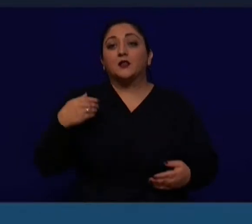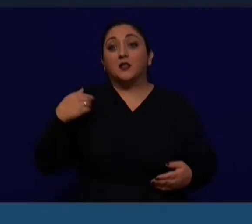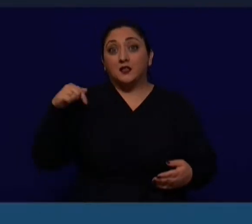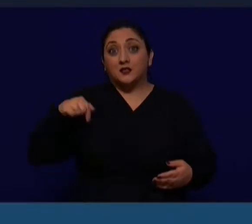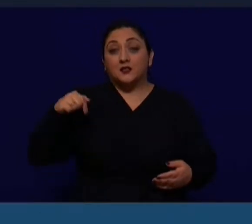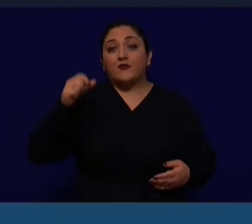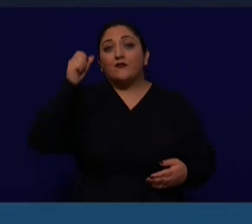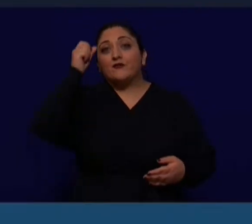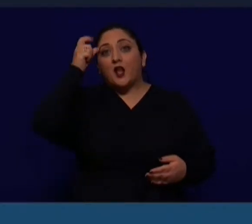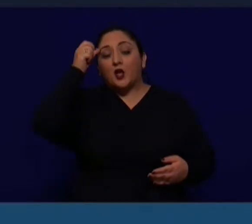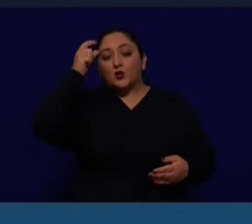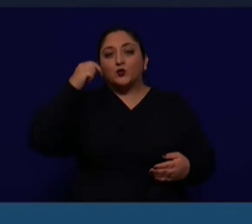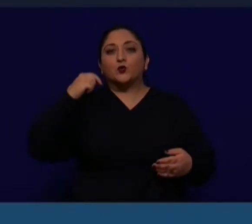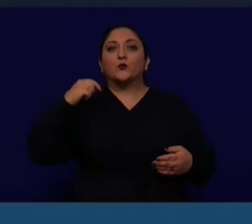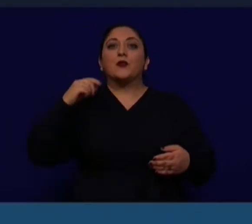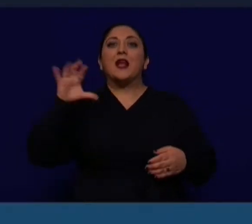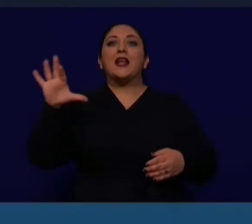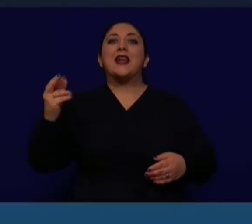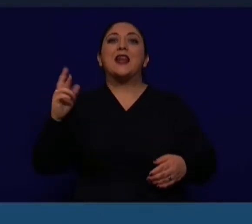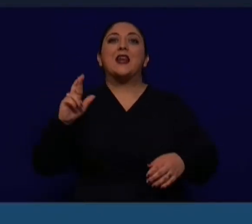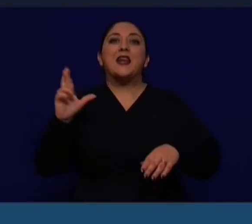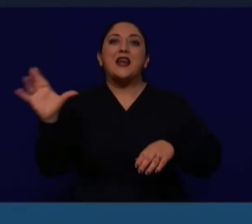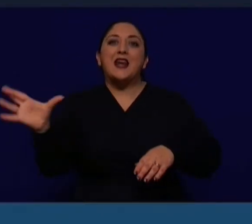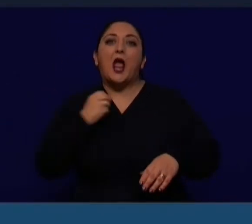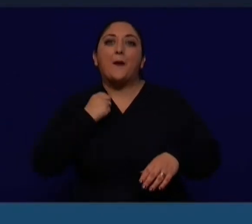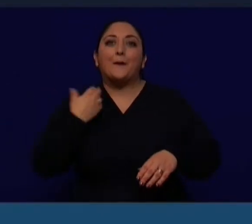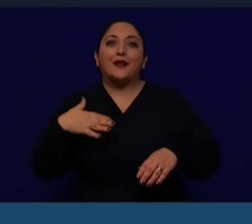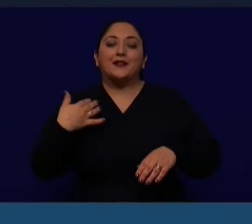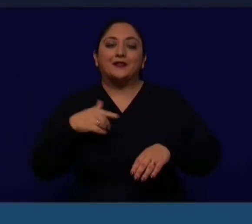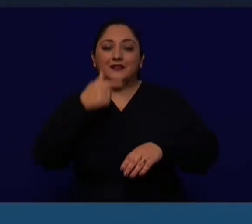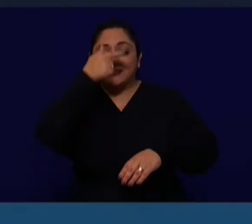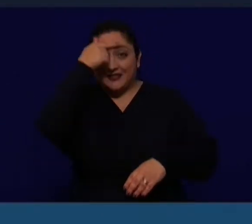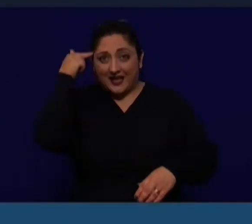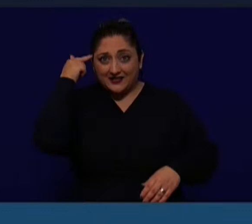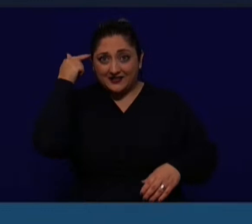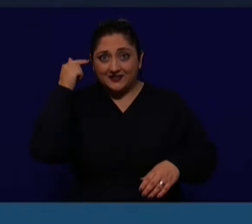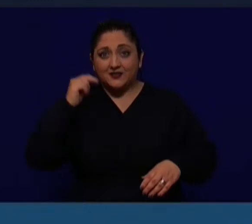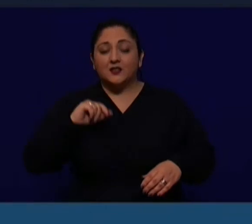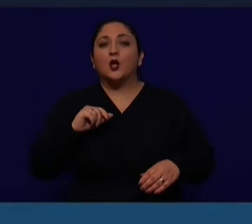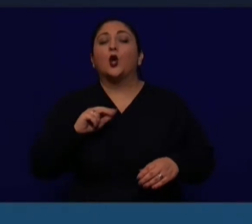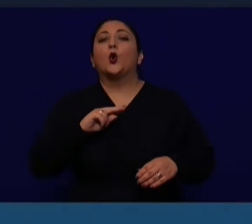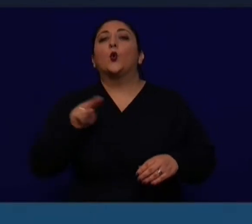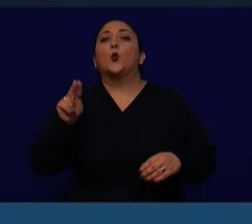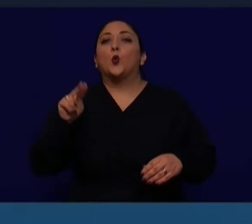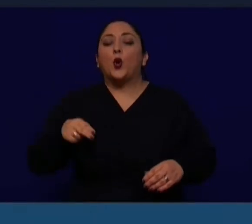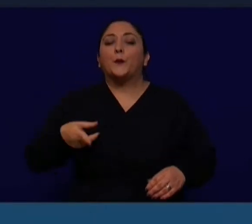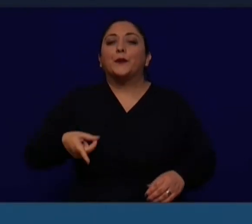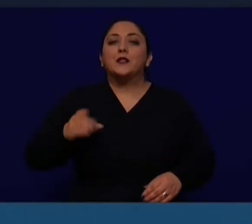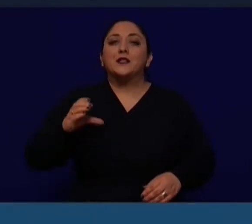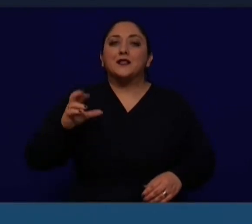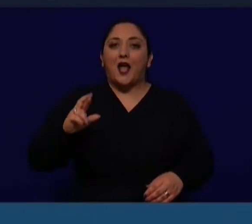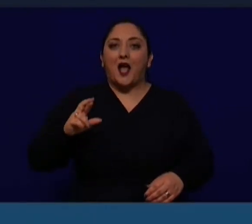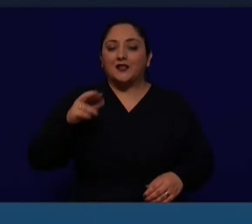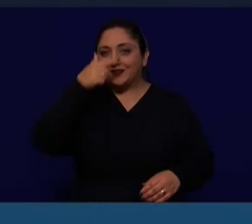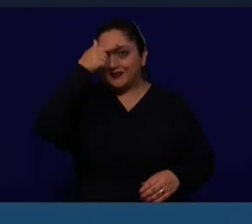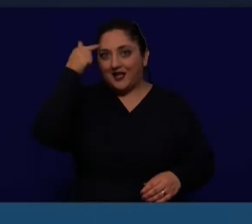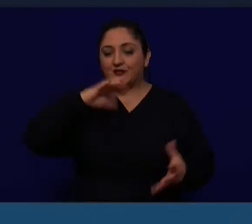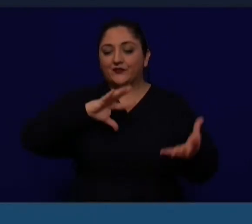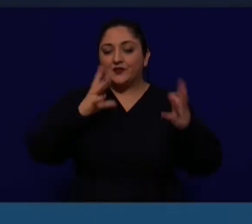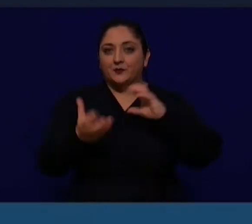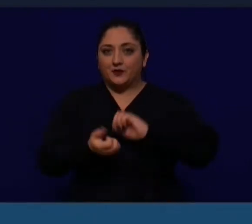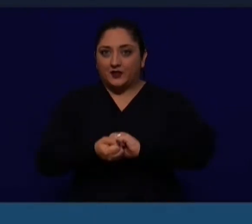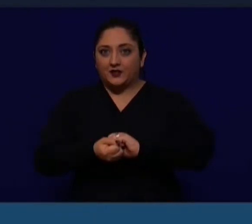wkoll kemm il-rapid testing ukoll imma dawk il-PCR testing ukoll u mit-total kollu il-bira